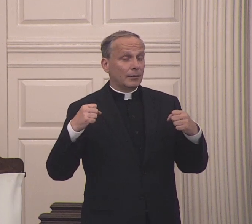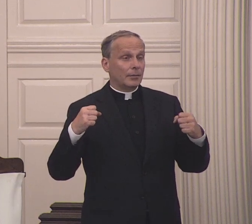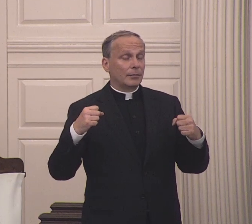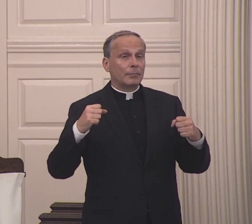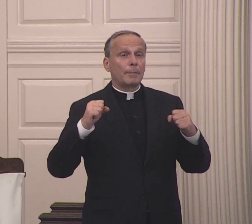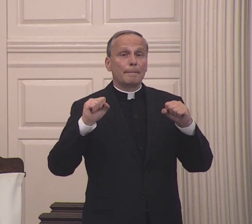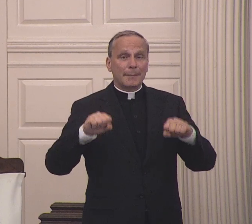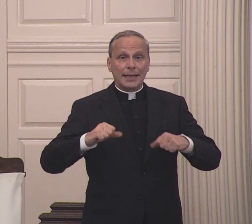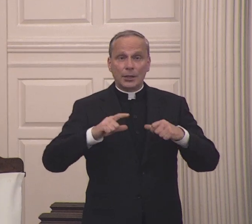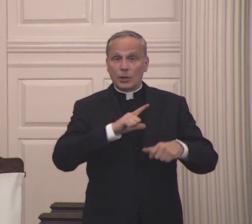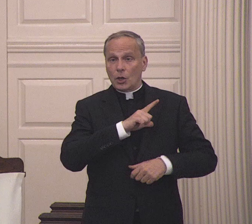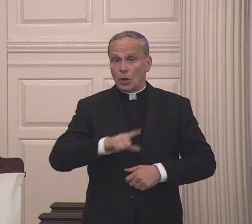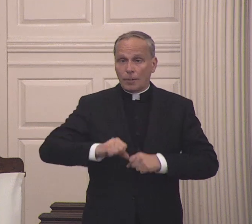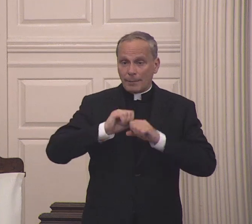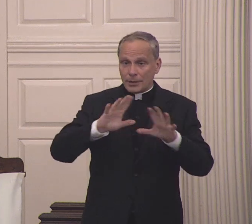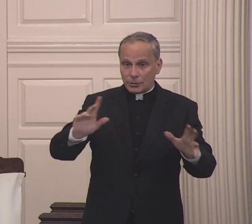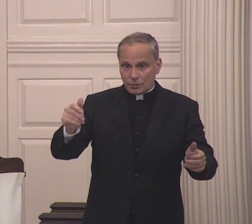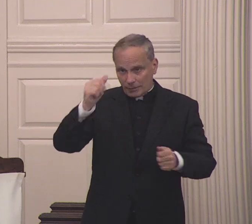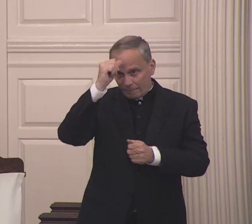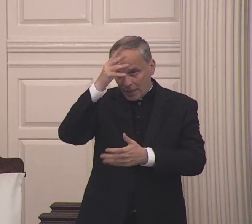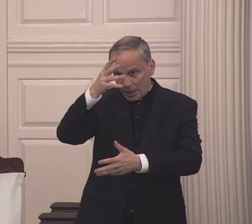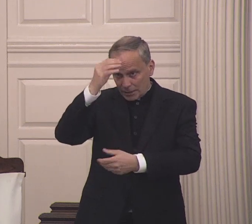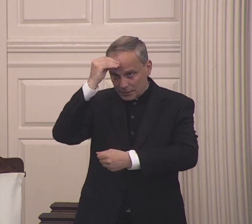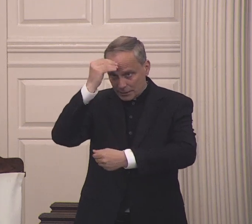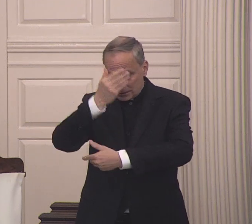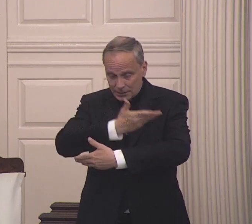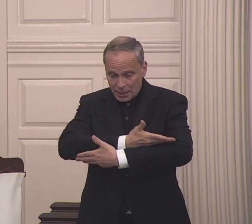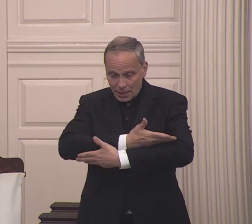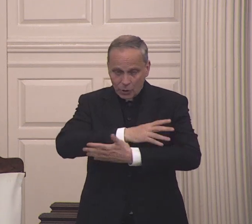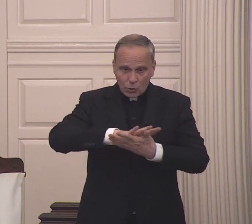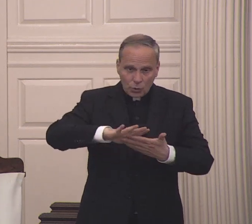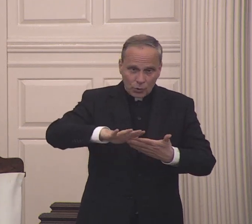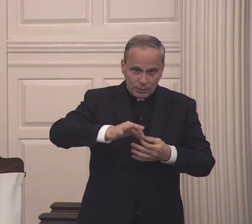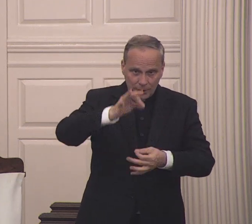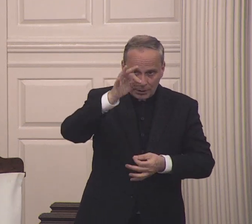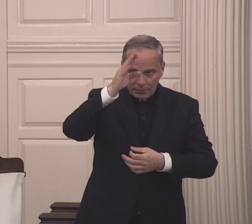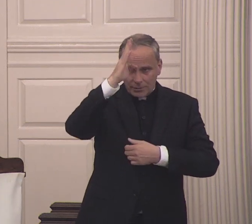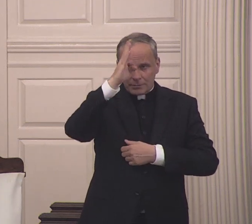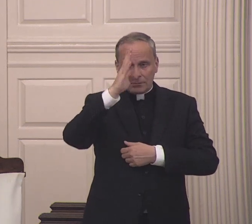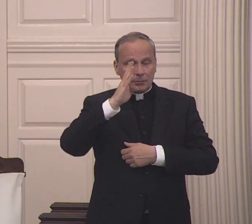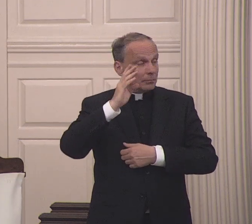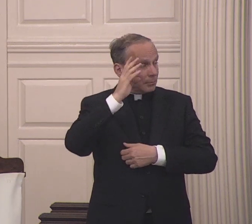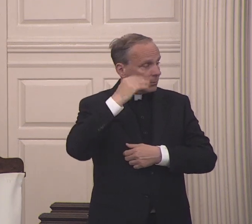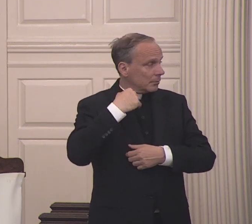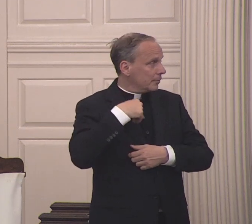May the Lord bless you, the Father, the Son, and the Holy Spirit.